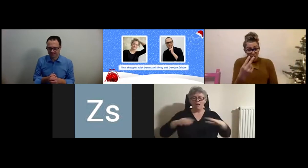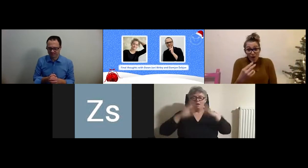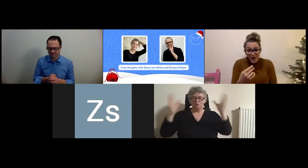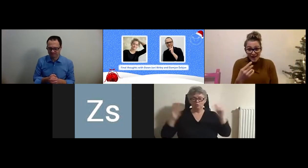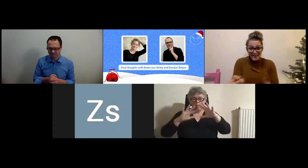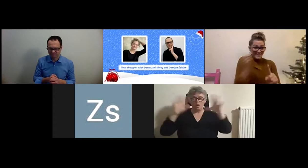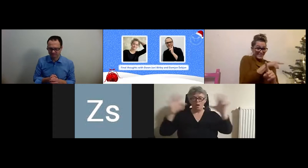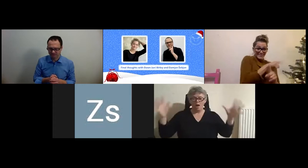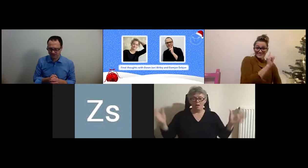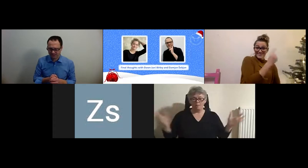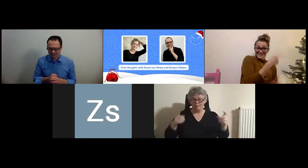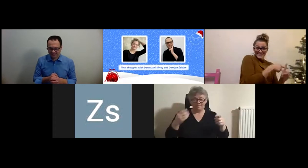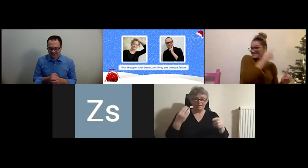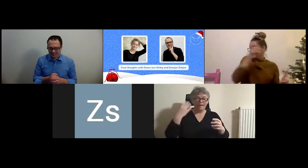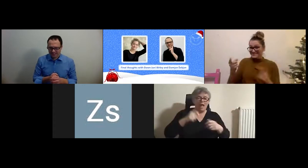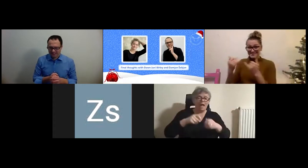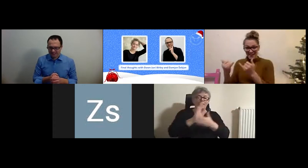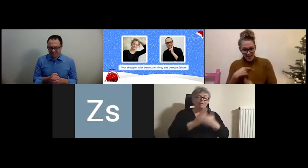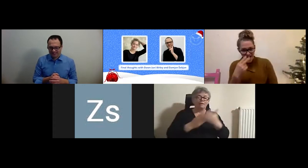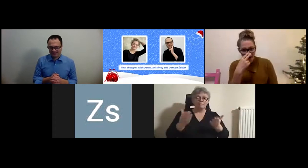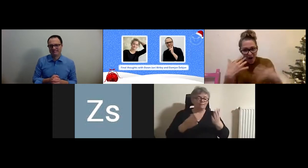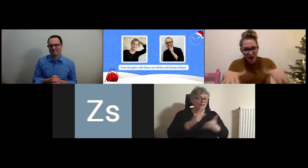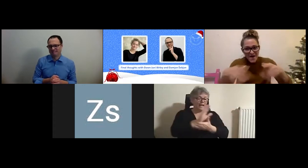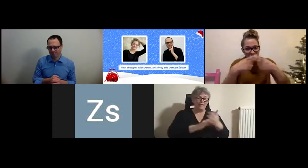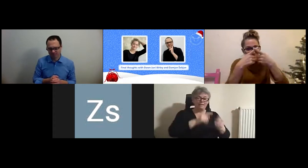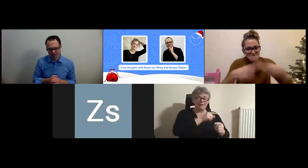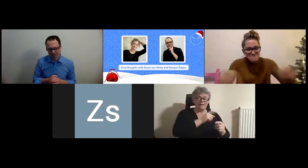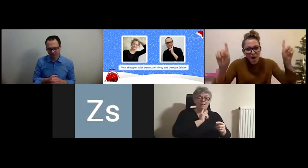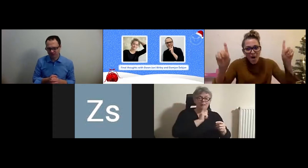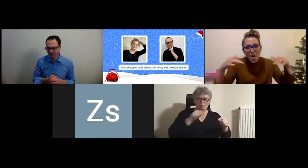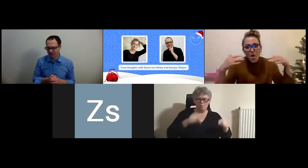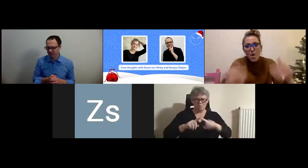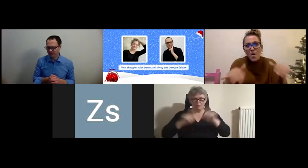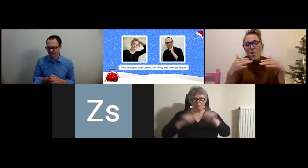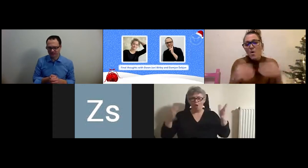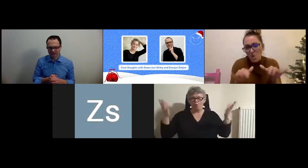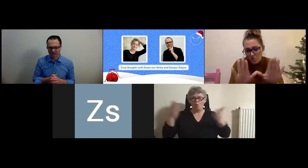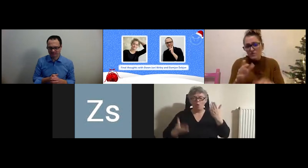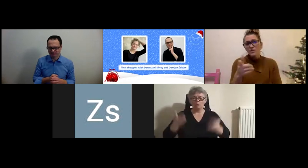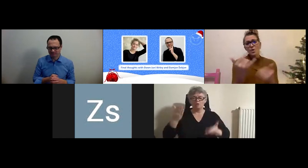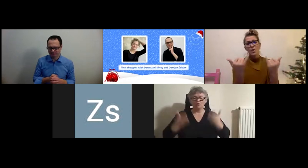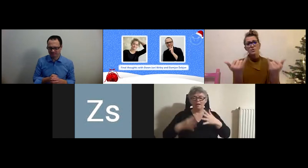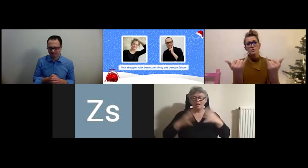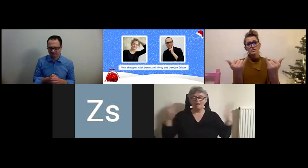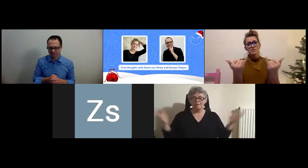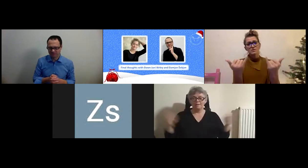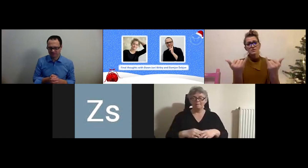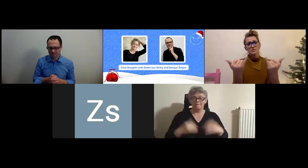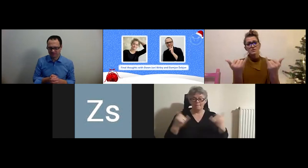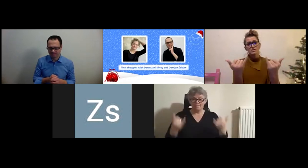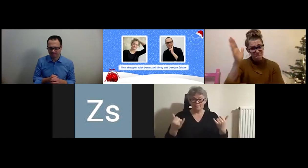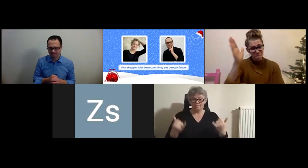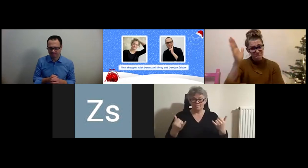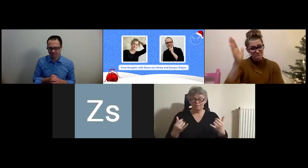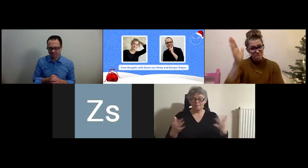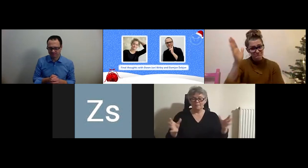had the first flame, and now I've seen it become a roaring fire. And I look at the first presentation and the first event